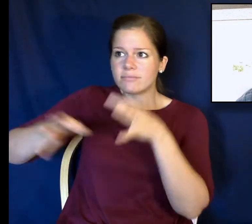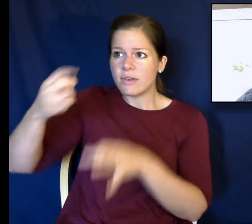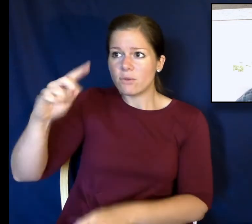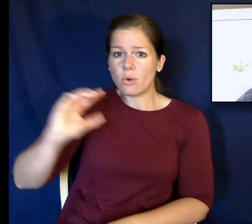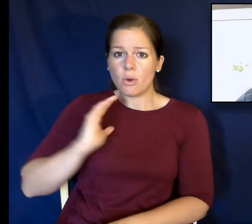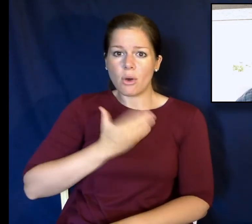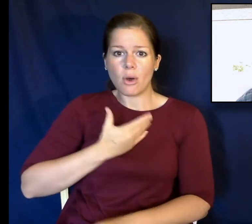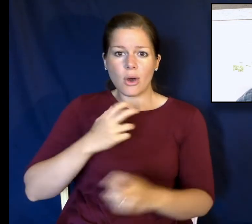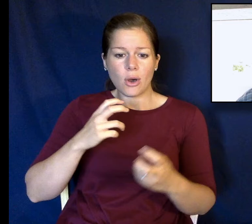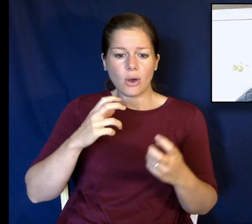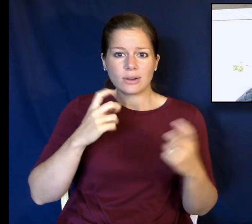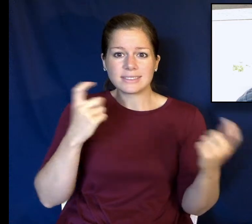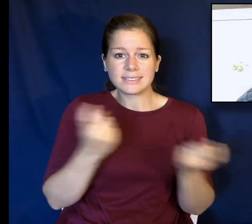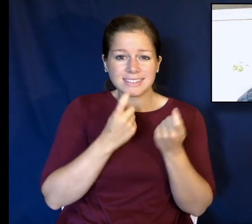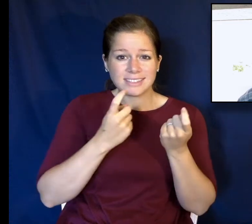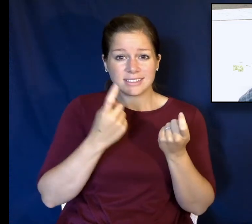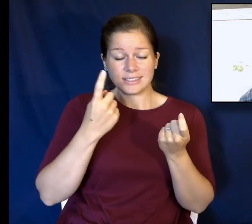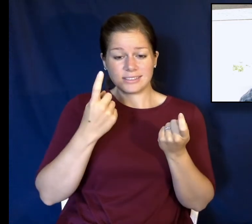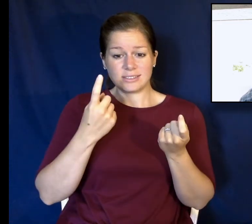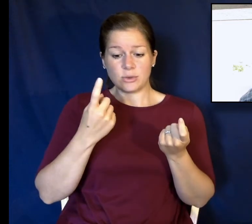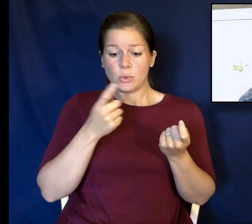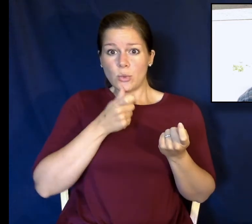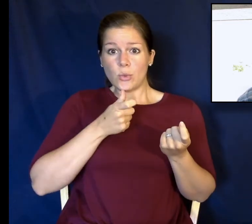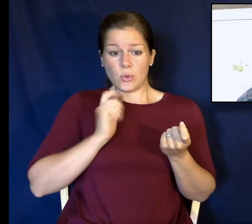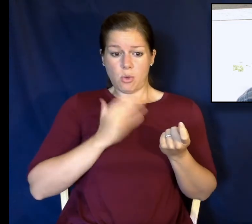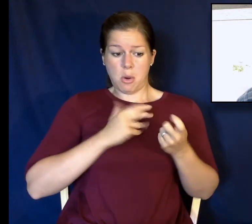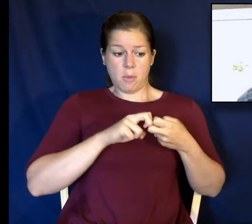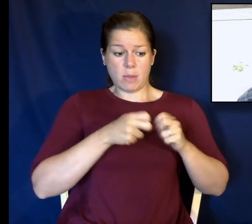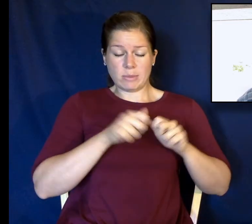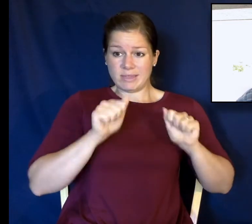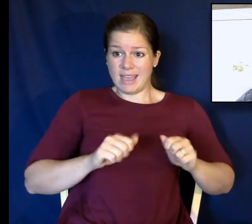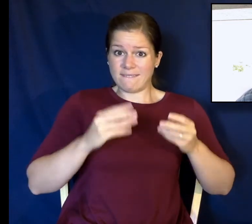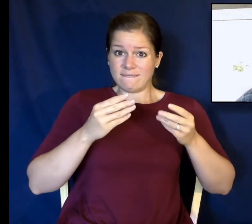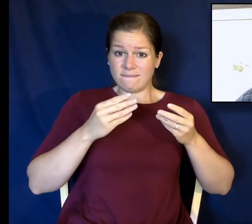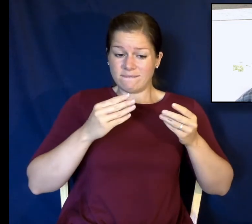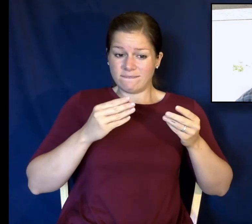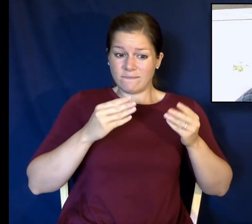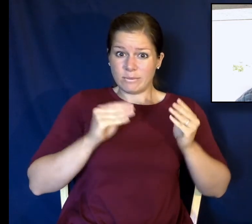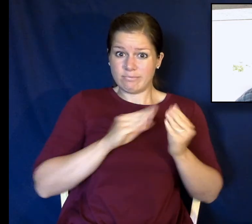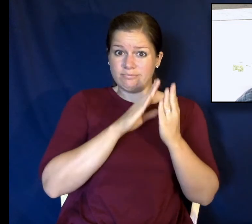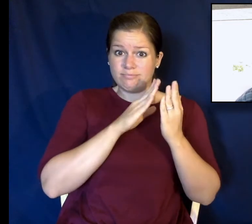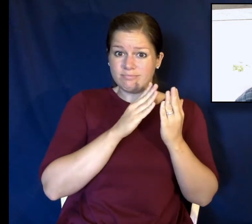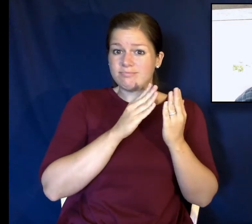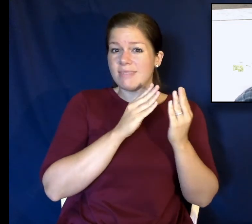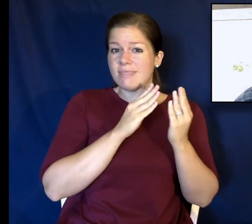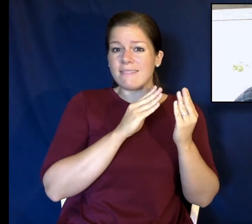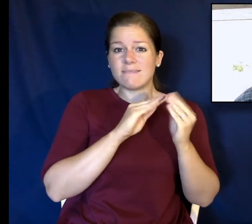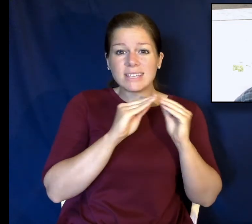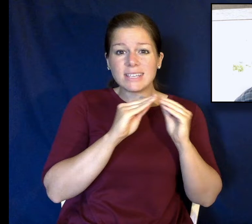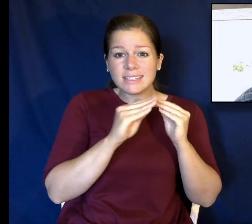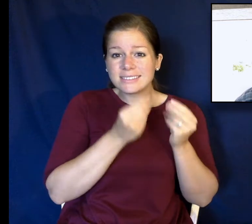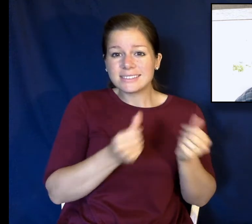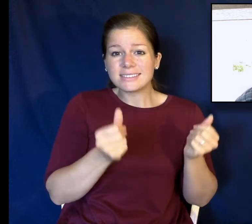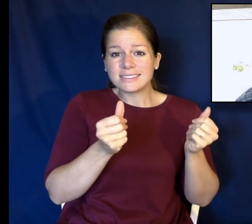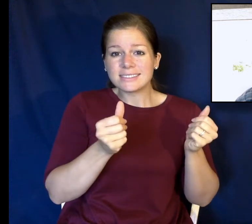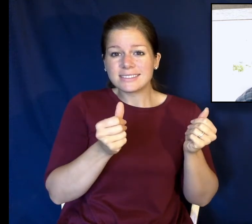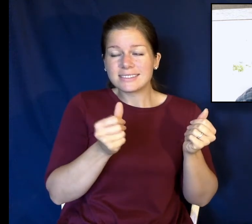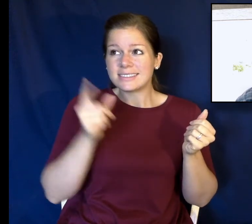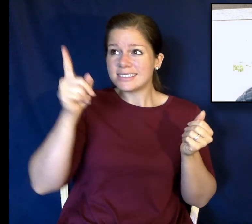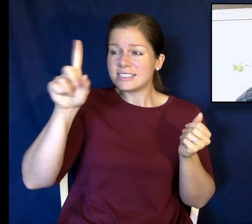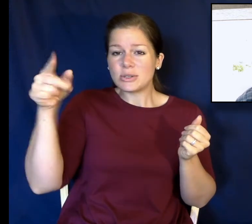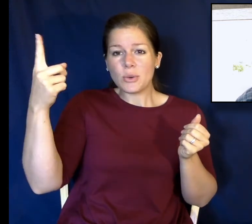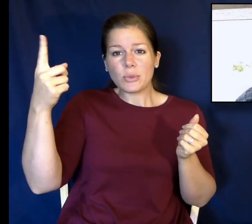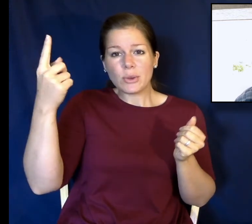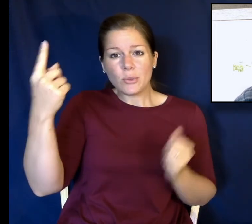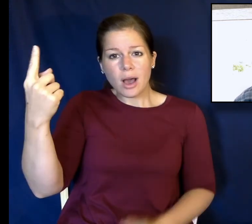the problem that we have. And for those of us who are in the faith, he's the only one through the Holy Spirit, the triune God is